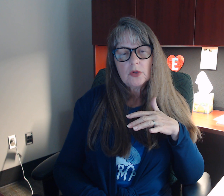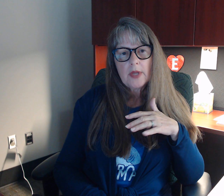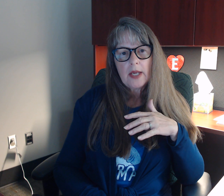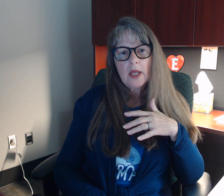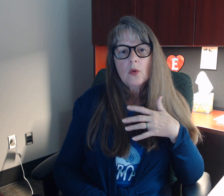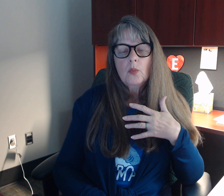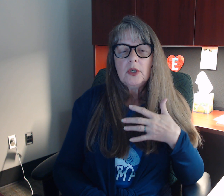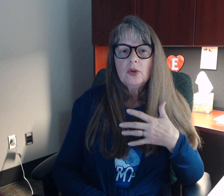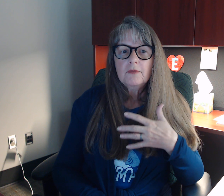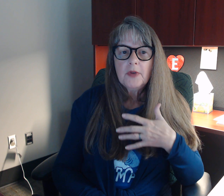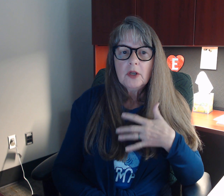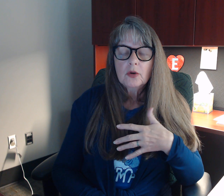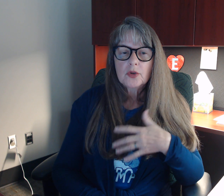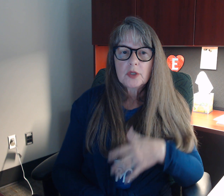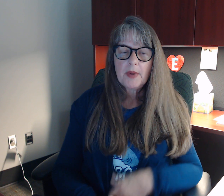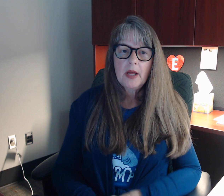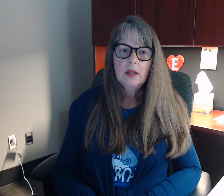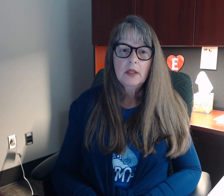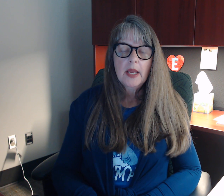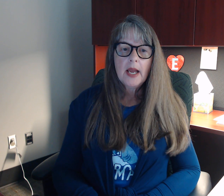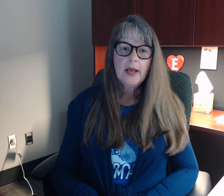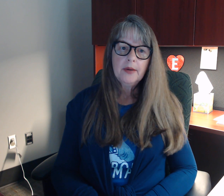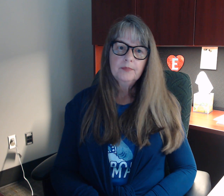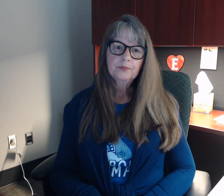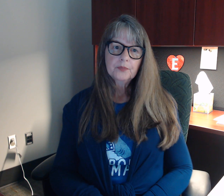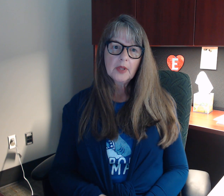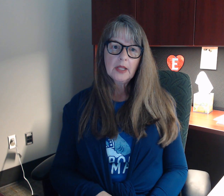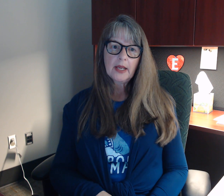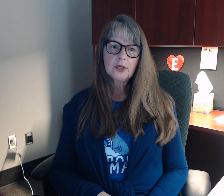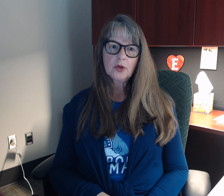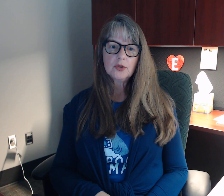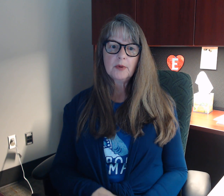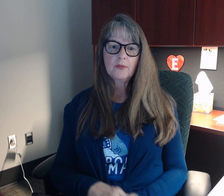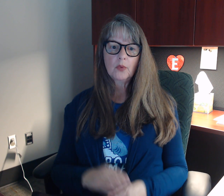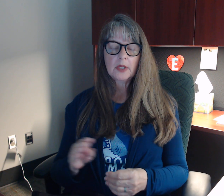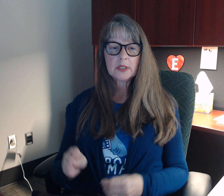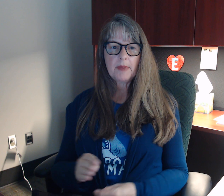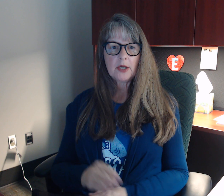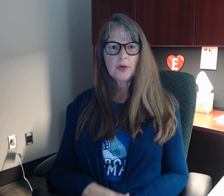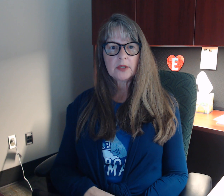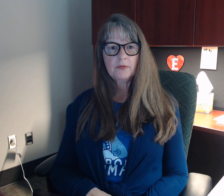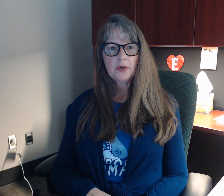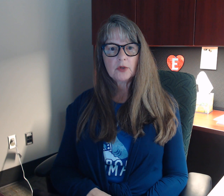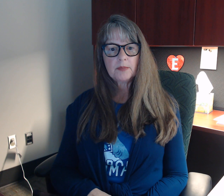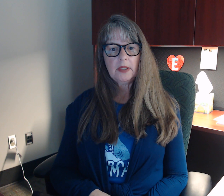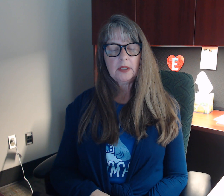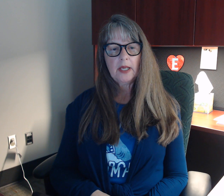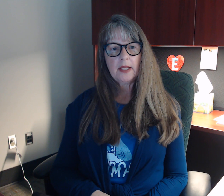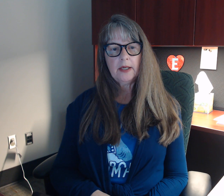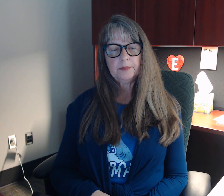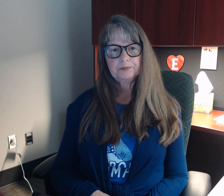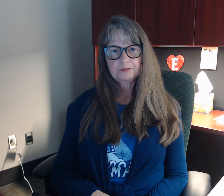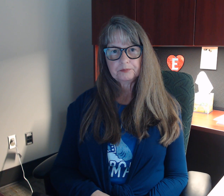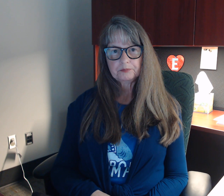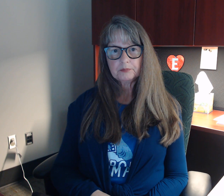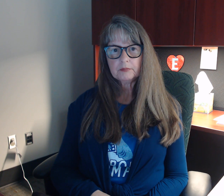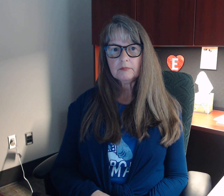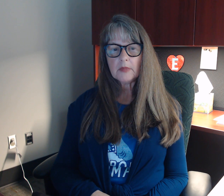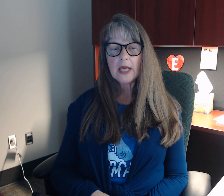that. When you finger spell, like I showed you before, let's backtrack to finger spelling. Like I